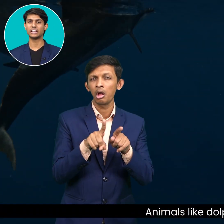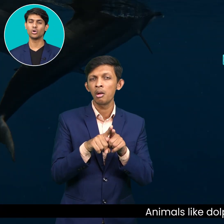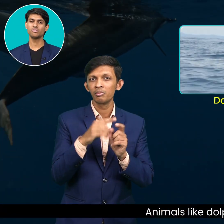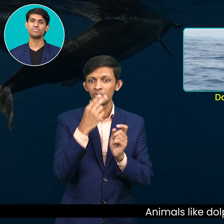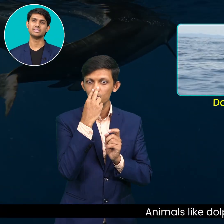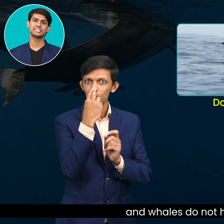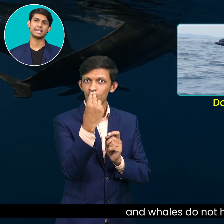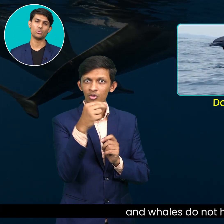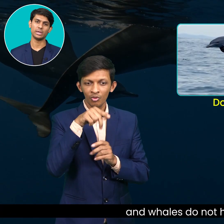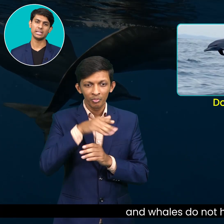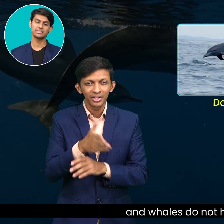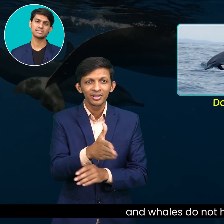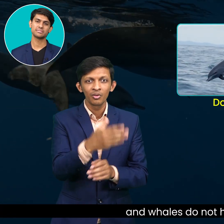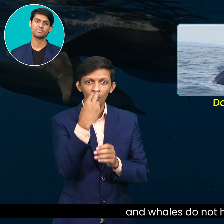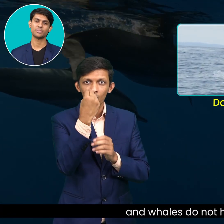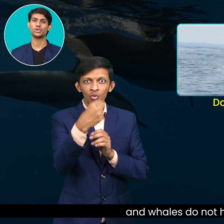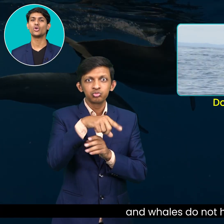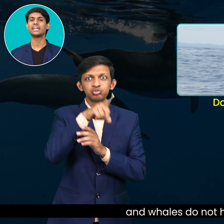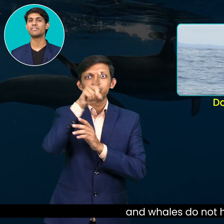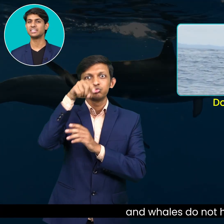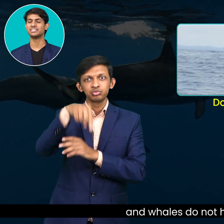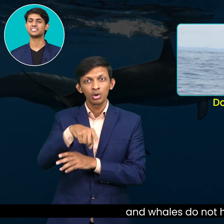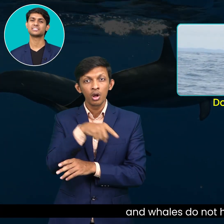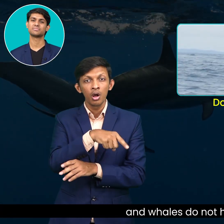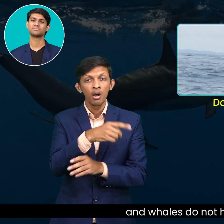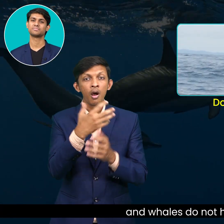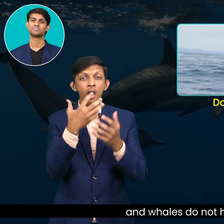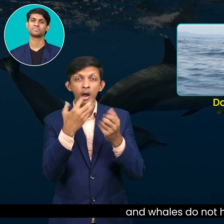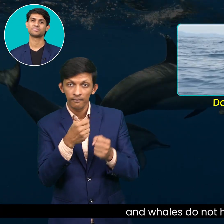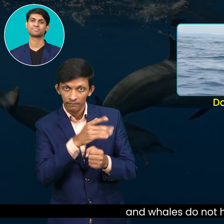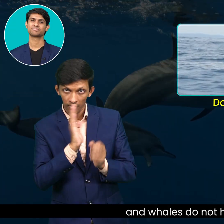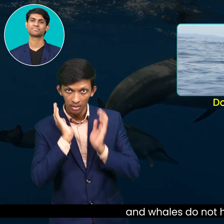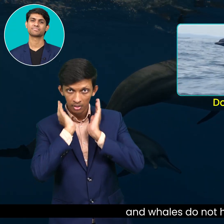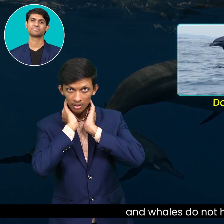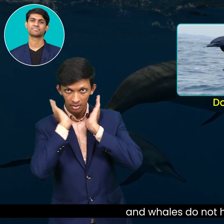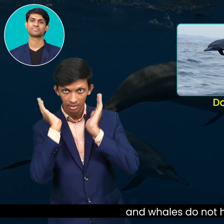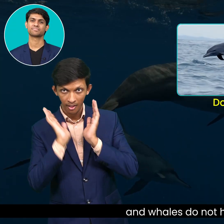Animals like dolphins and whales do not have gills.